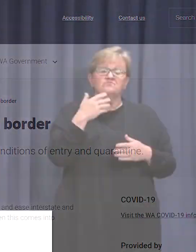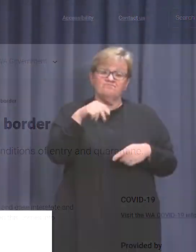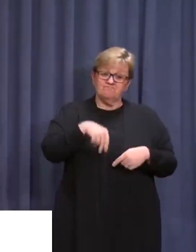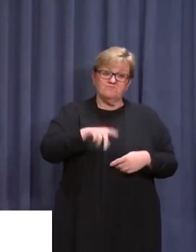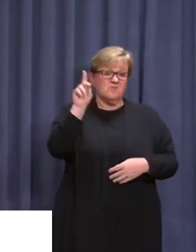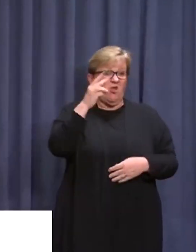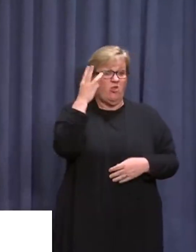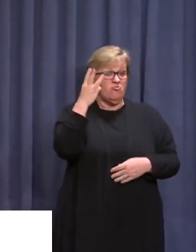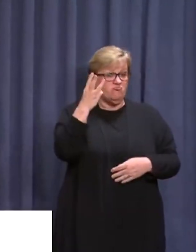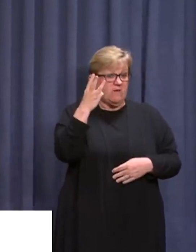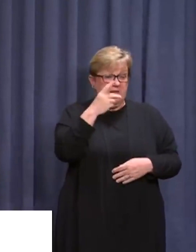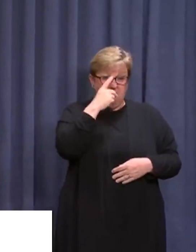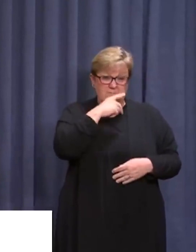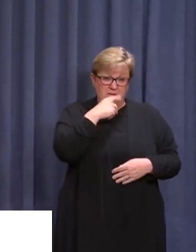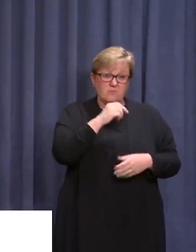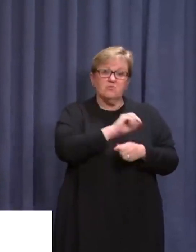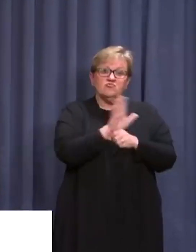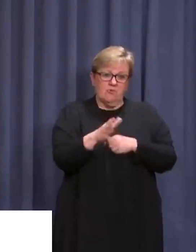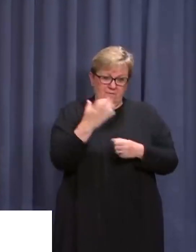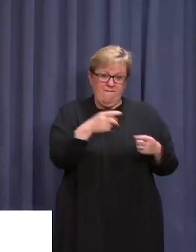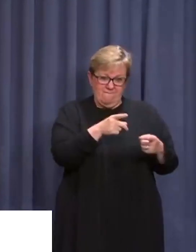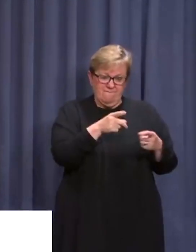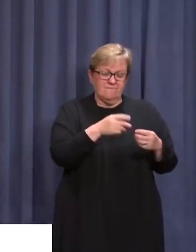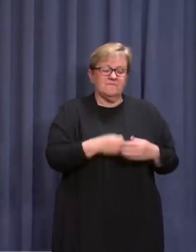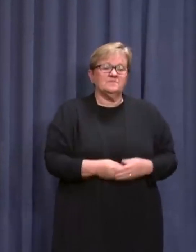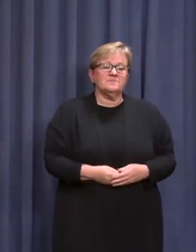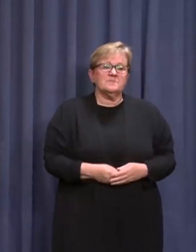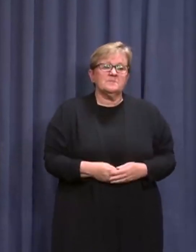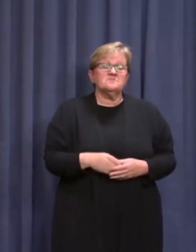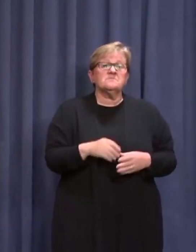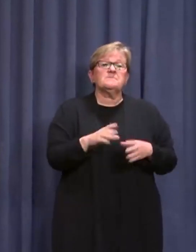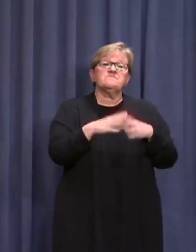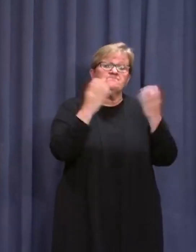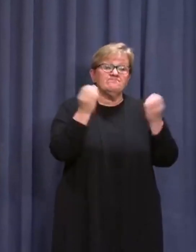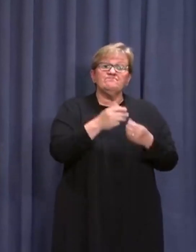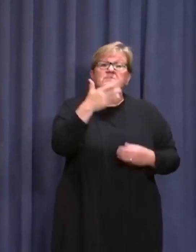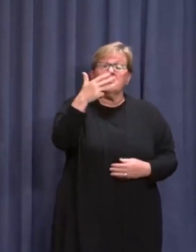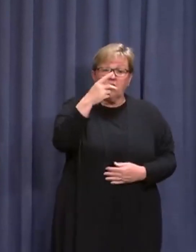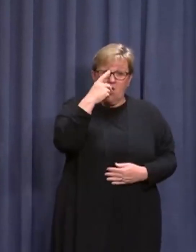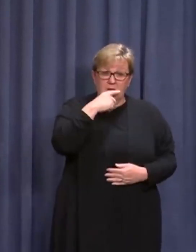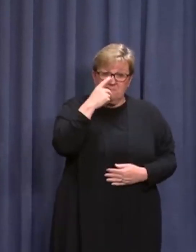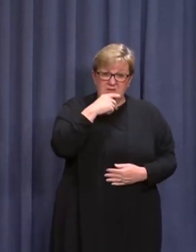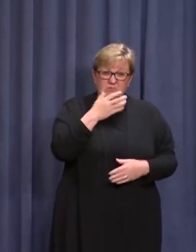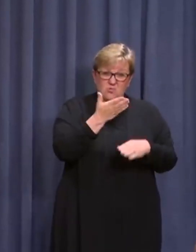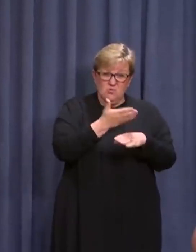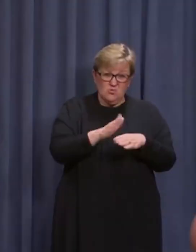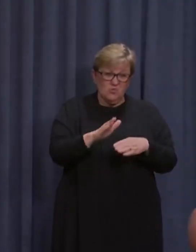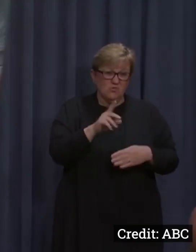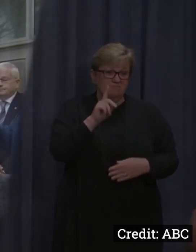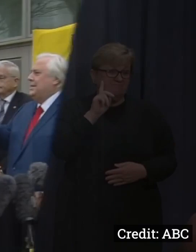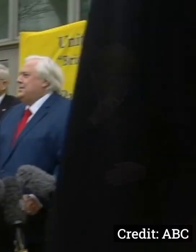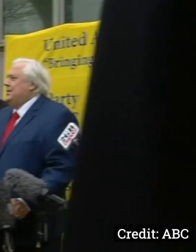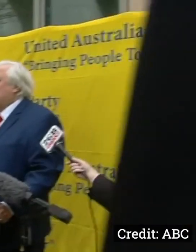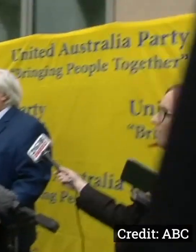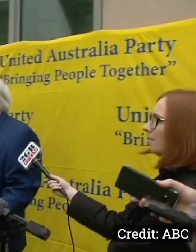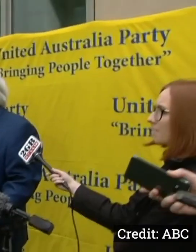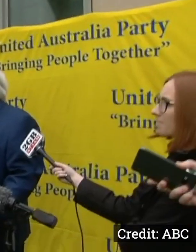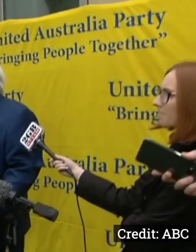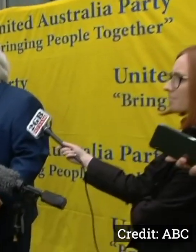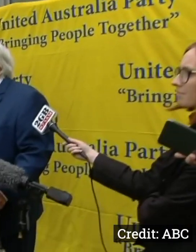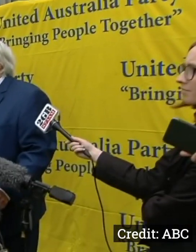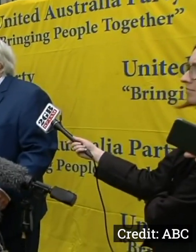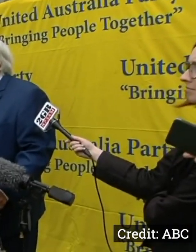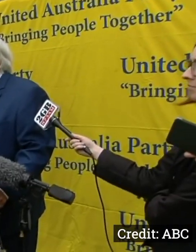Premier, Mark McGowan, and his Labor government has put in place strict border conditions since the start of the pandemic. In May